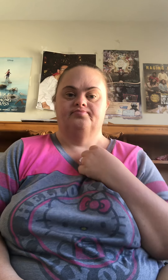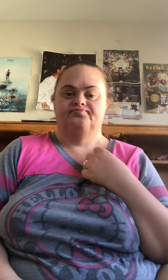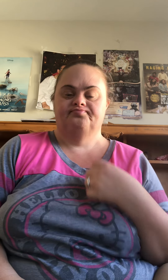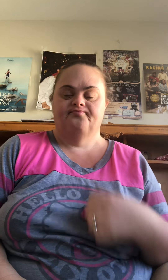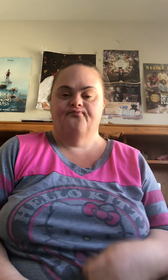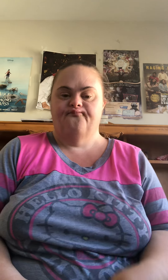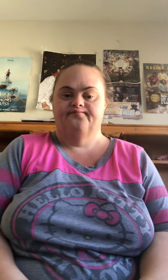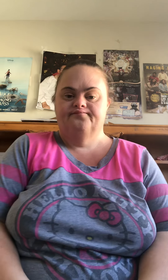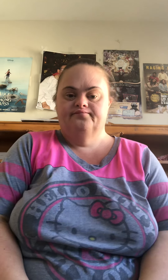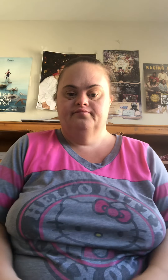music music